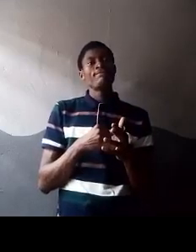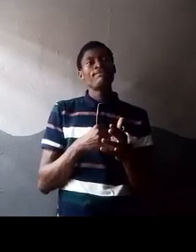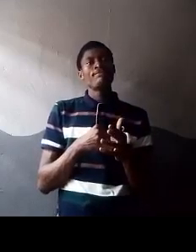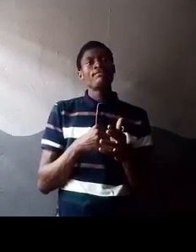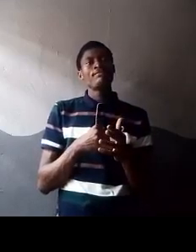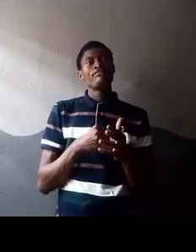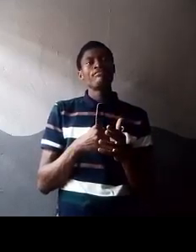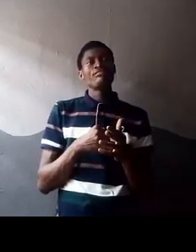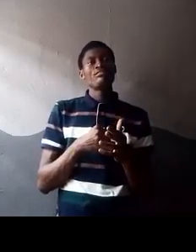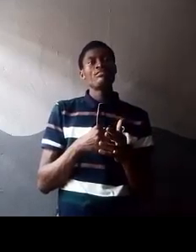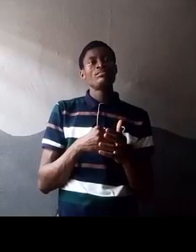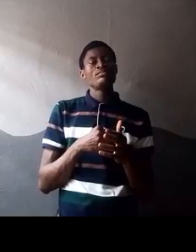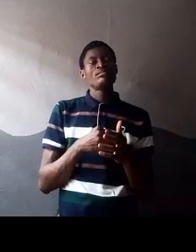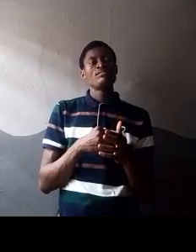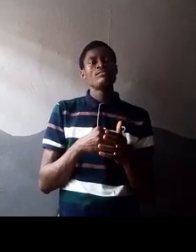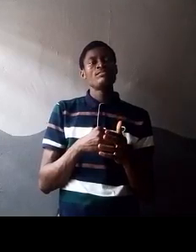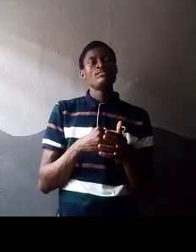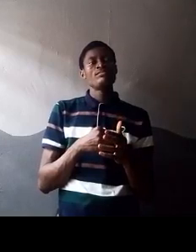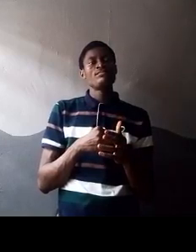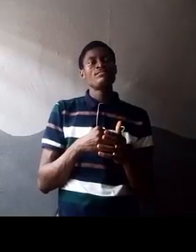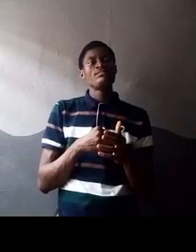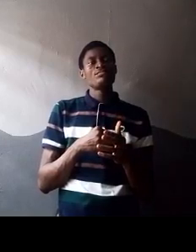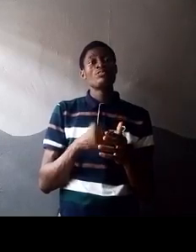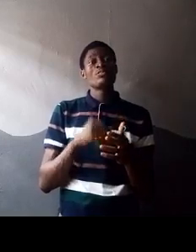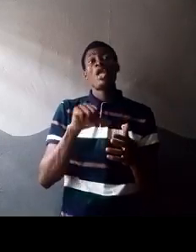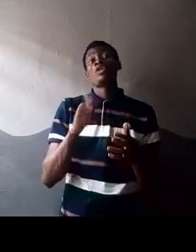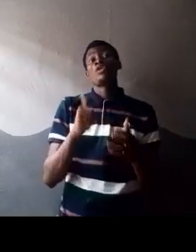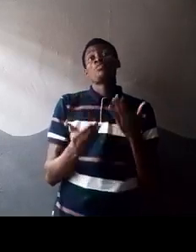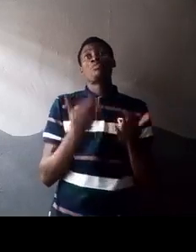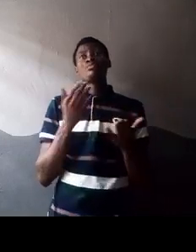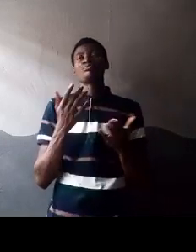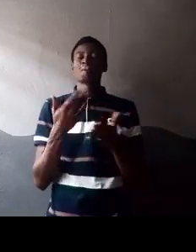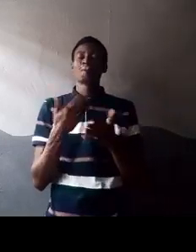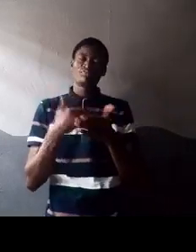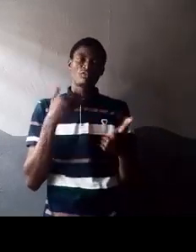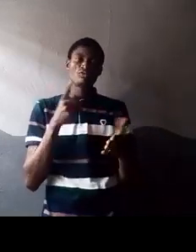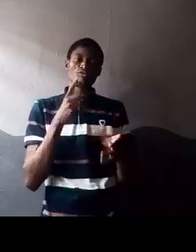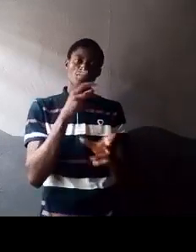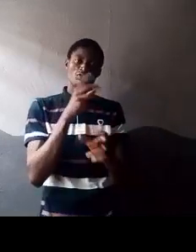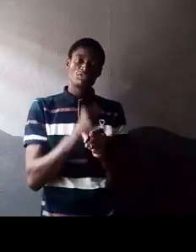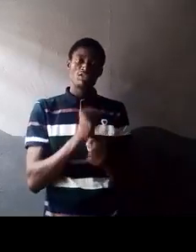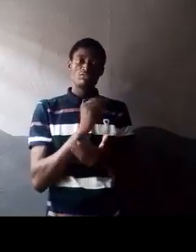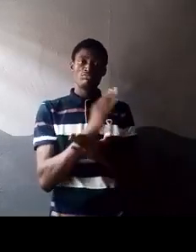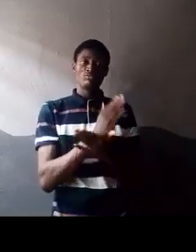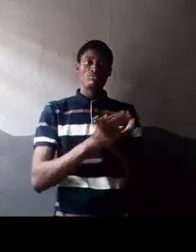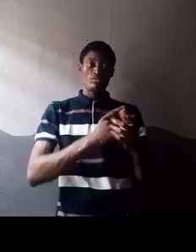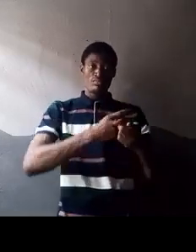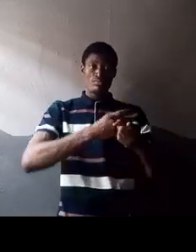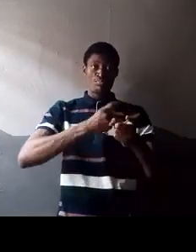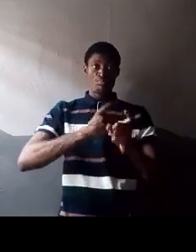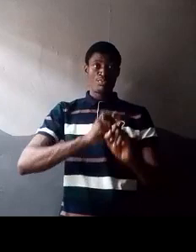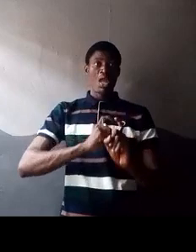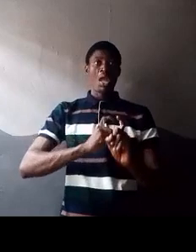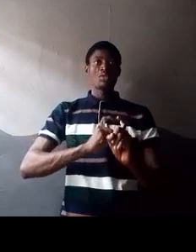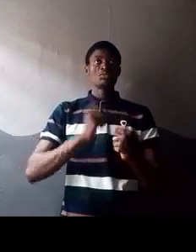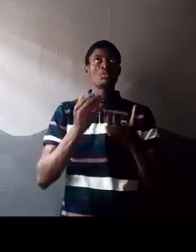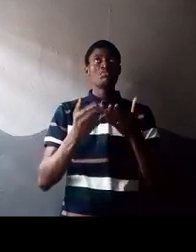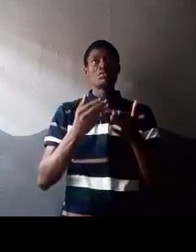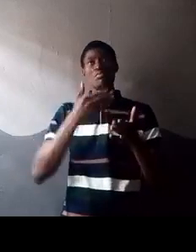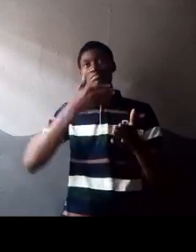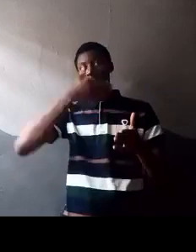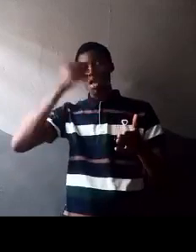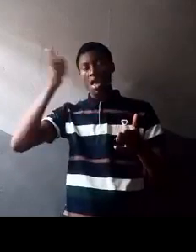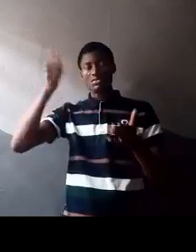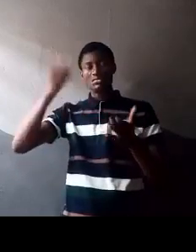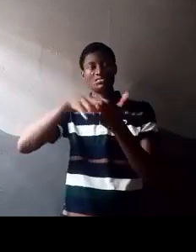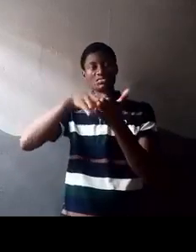Any prize that you've received, if you were the best student in primary school, put it. I was the best graduating student in my